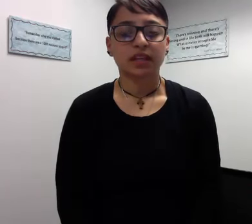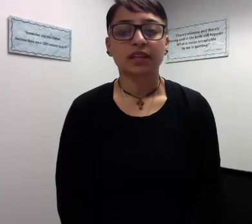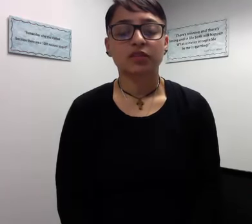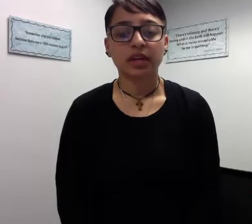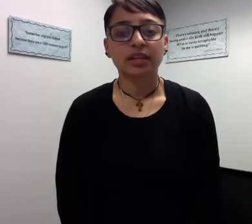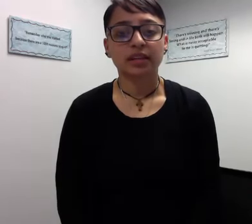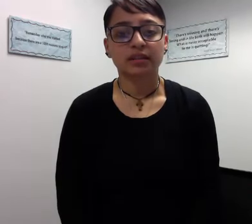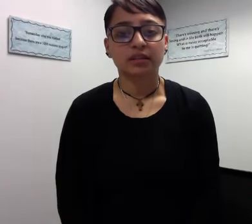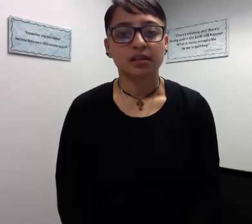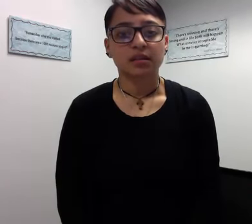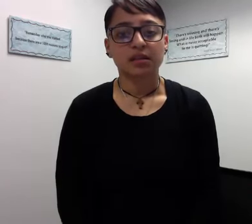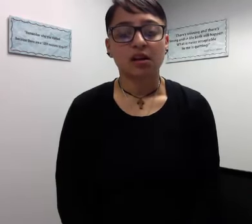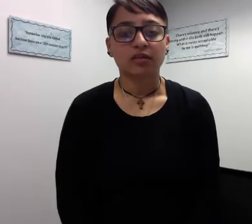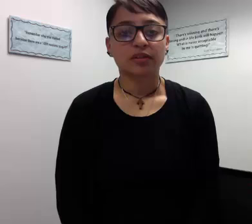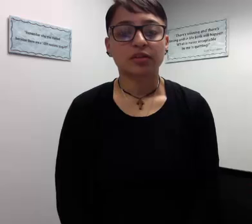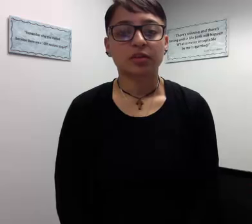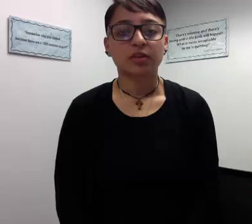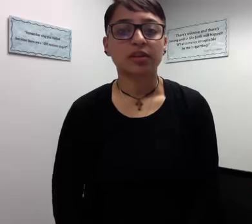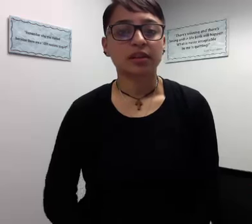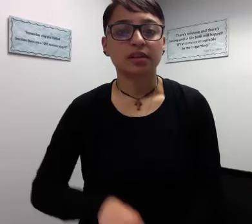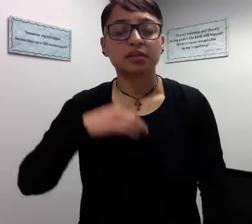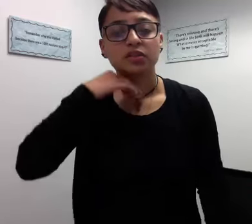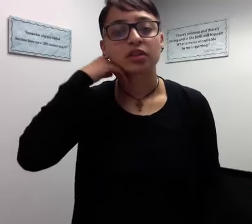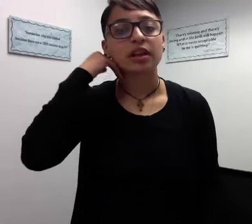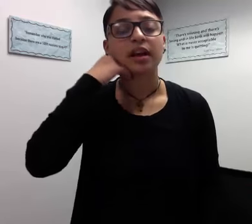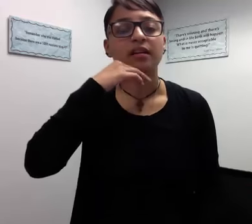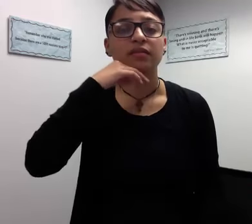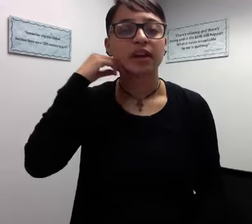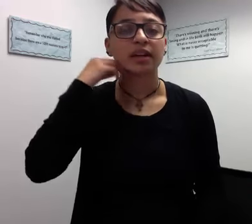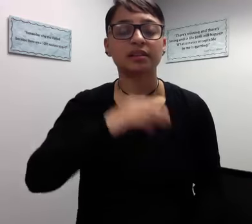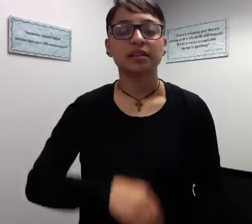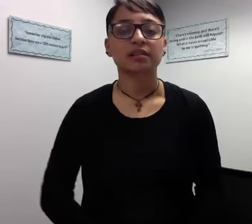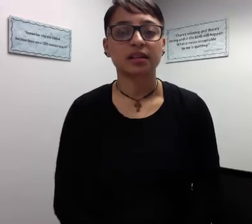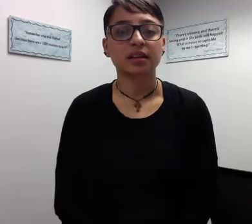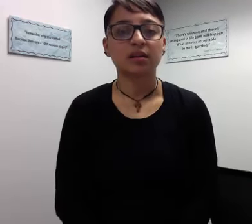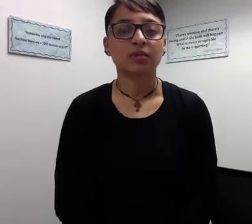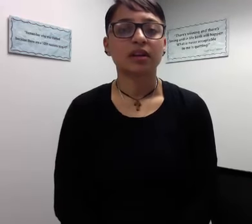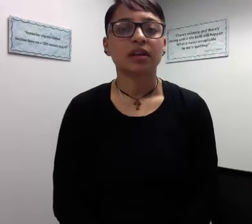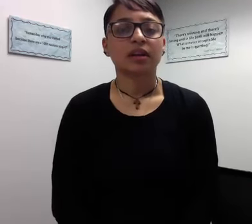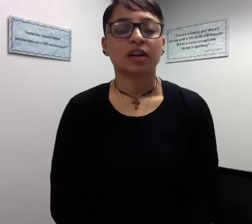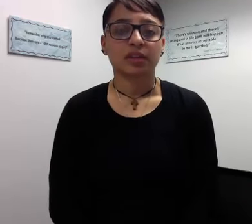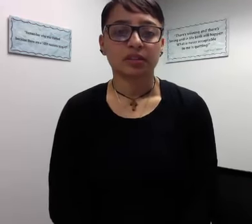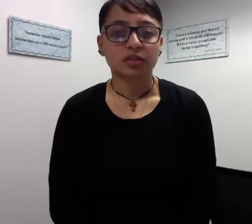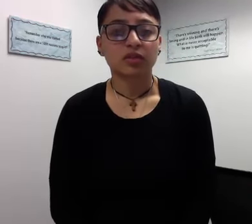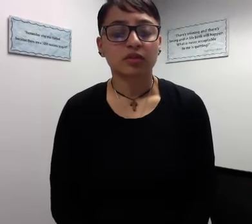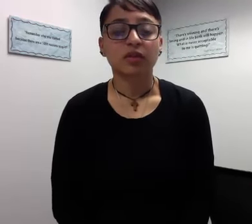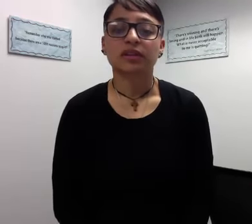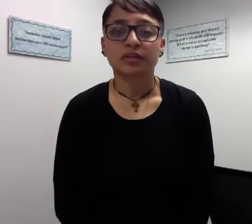Any training offered to the community should have access set up and ready to go for deaf and